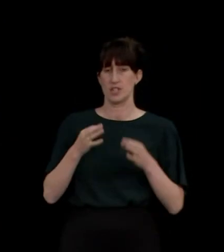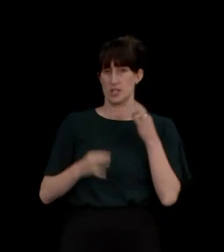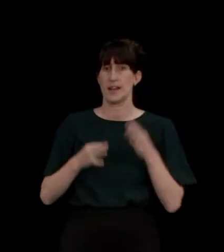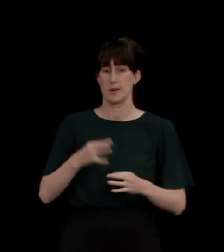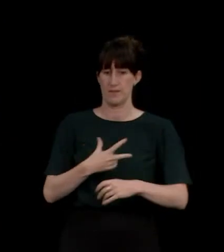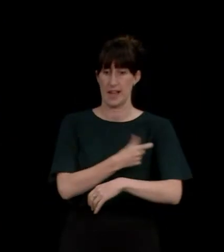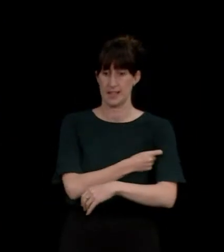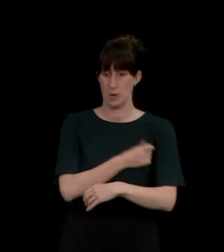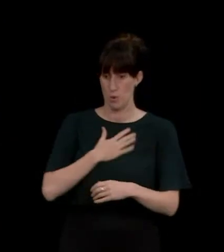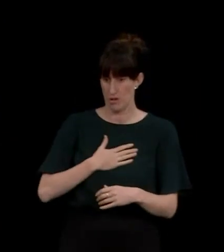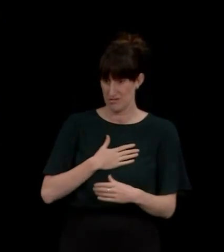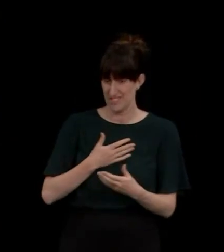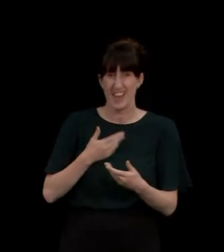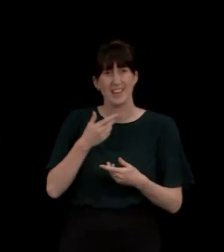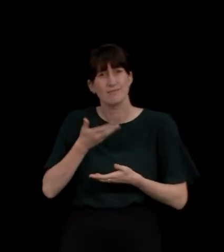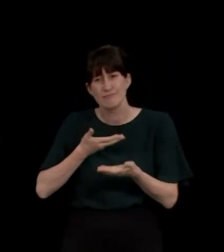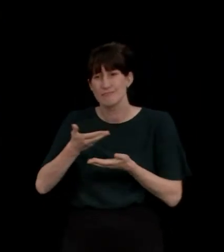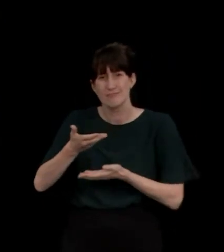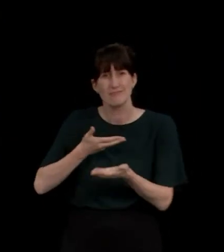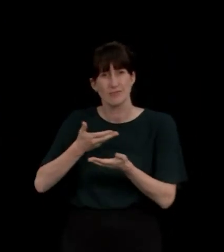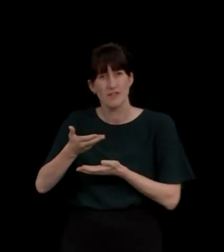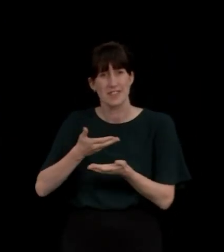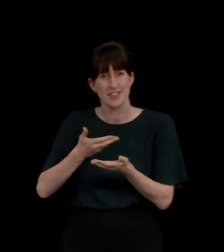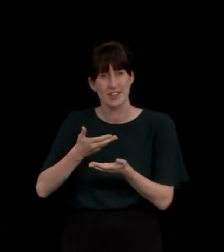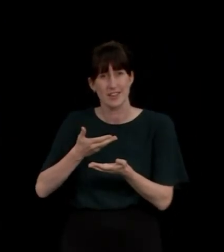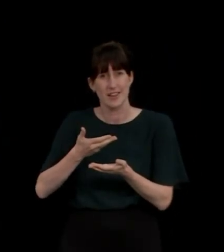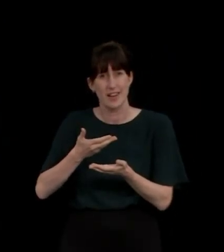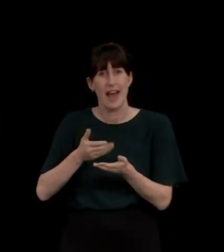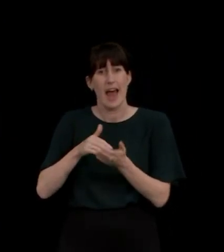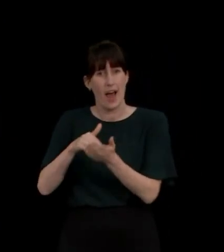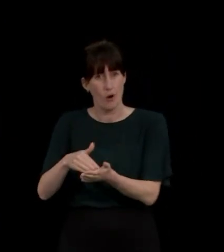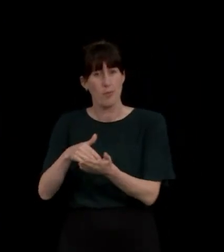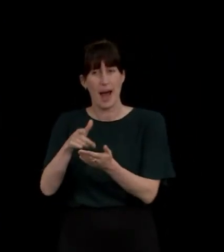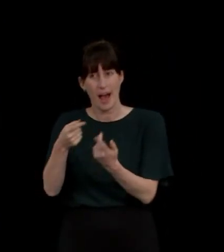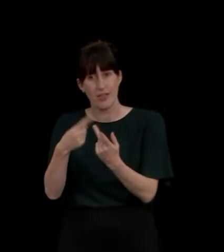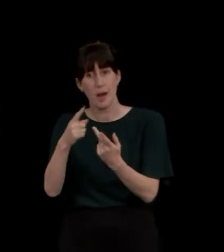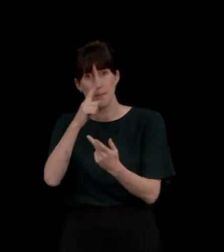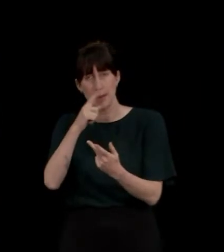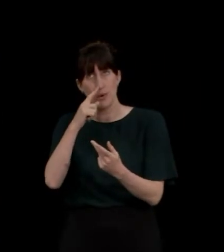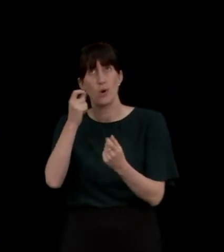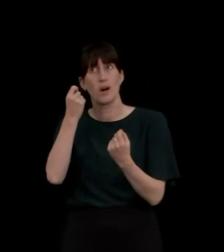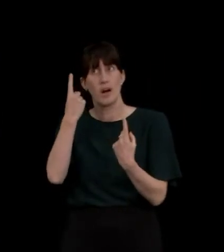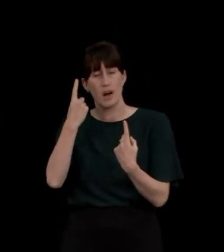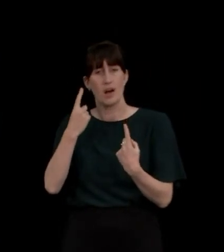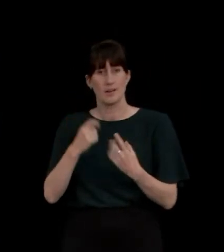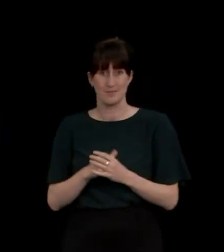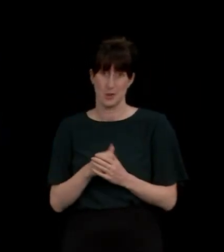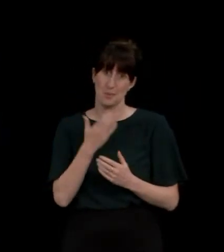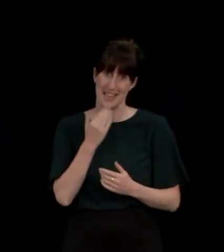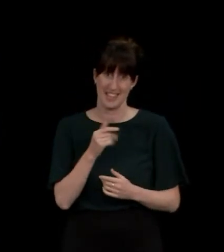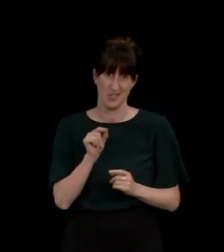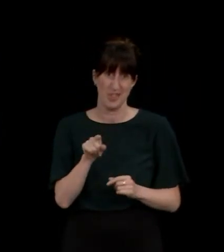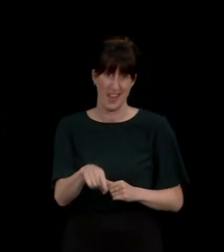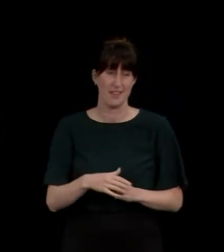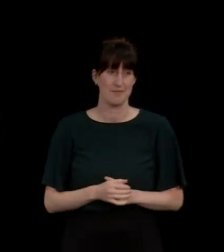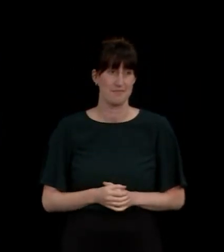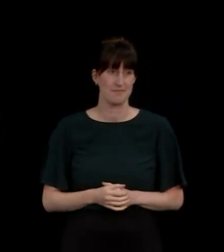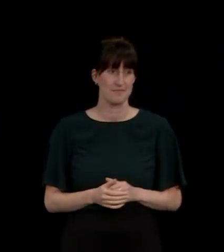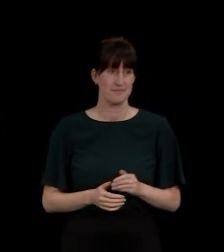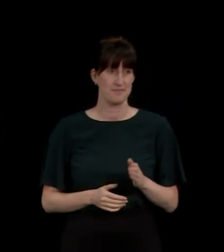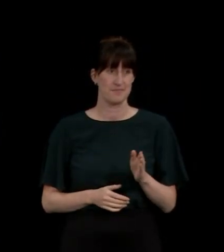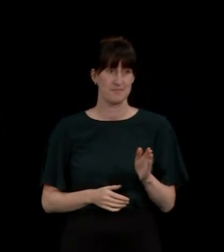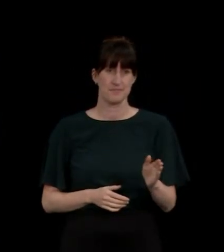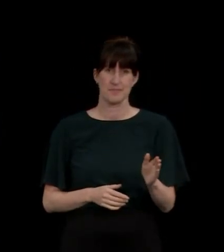no convincing, they're done. We're now at the people who need a conversation, so please be one of those people who reaches out and has one. And on the Auckland